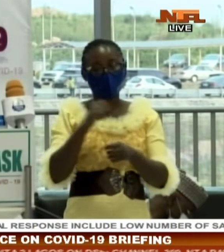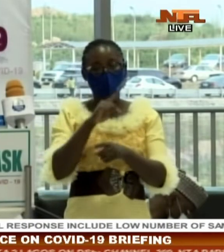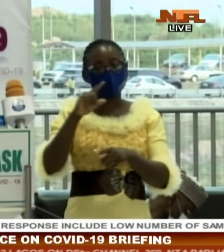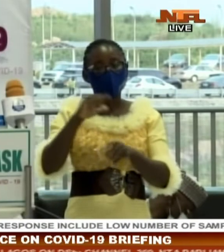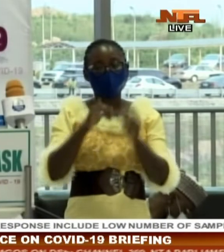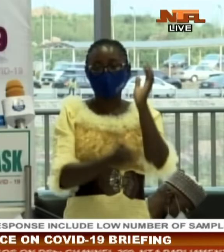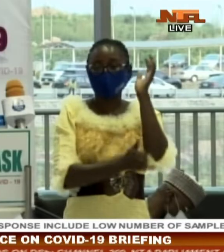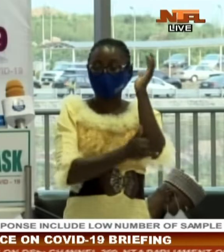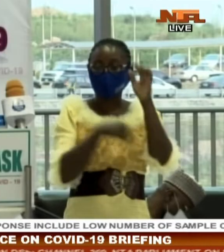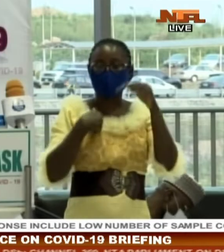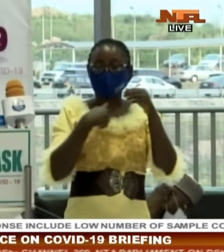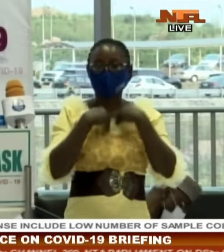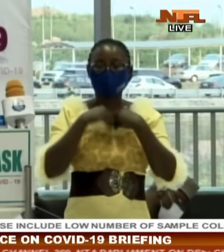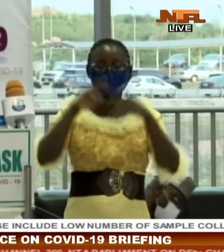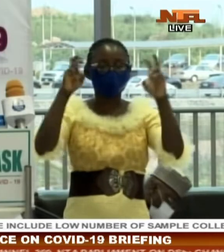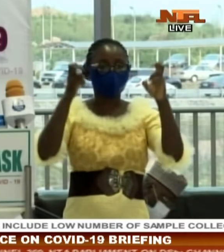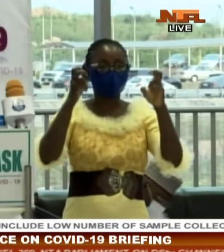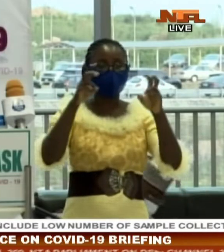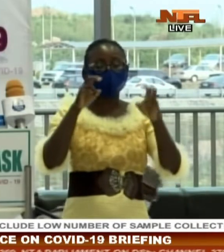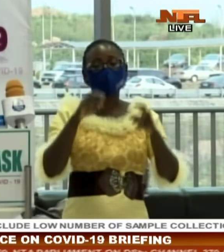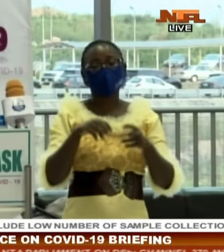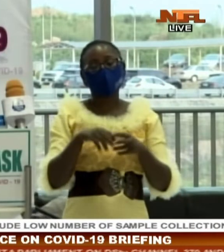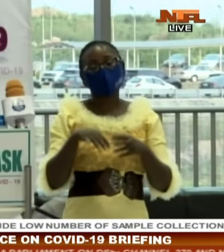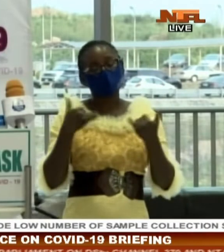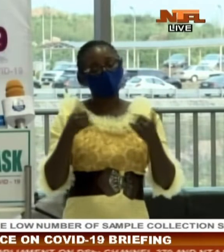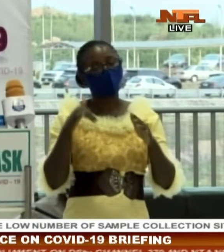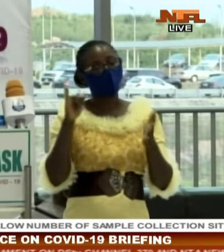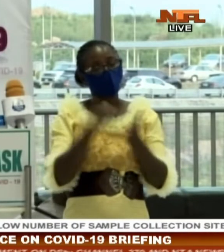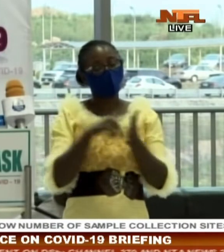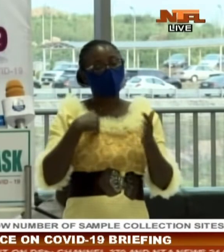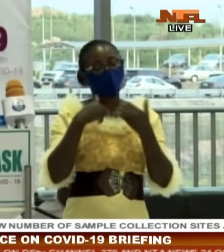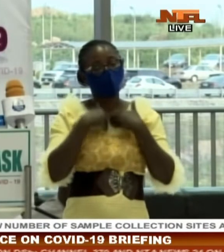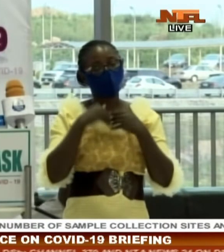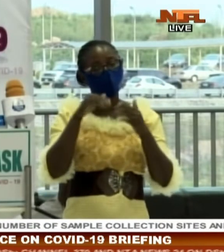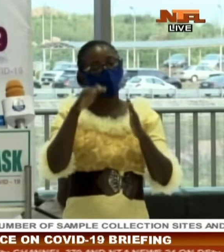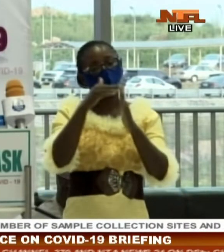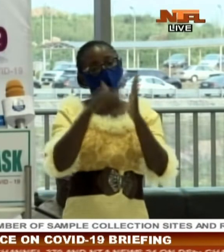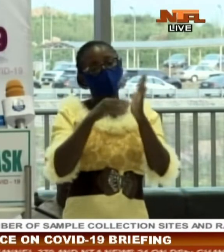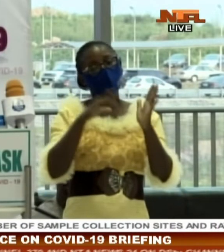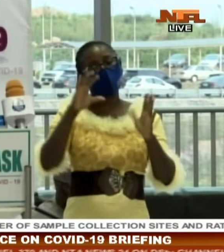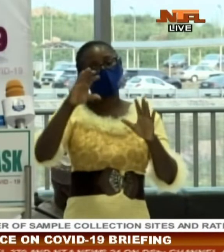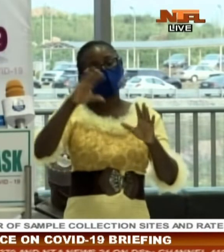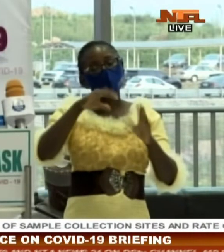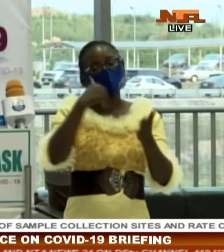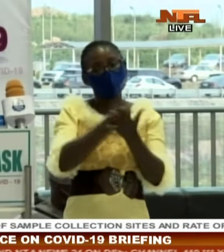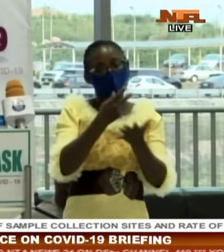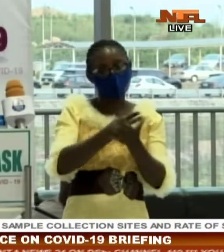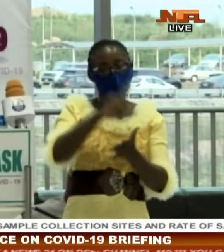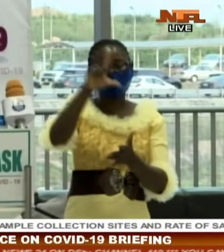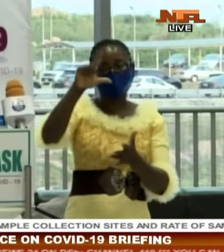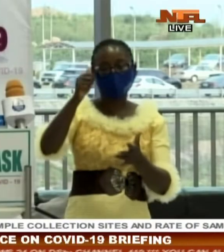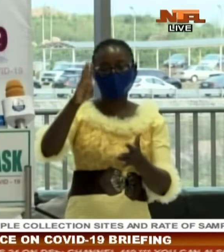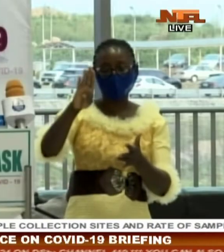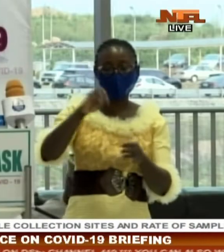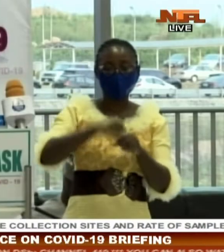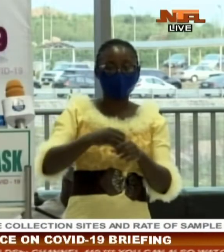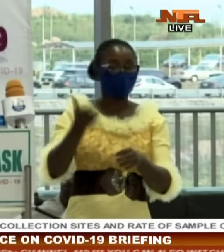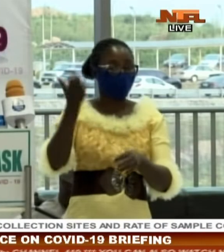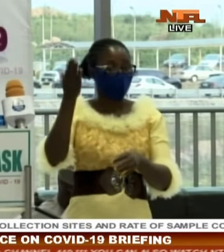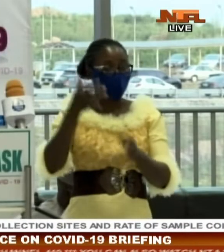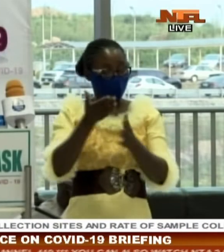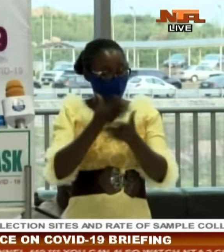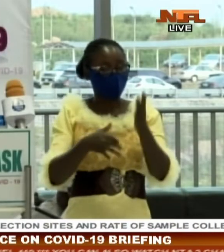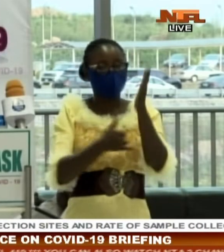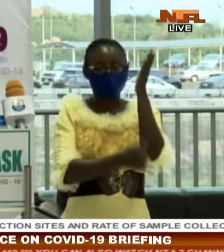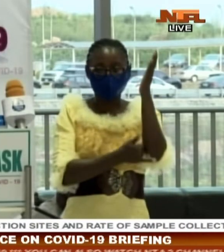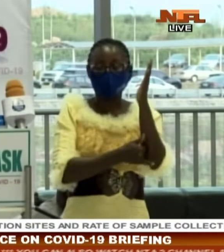issues with, and now that we have a list of accredited labs from some of those countries, and we also have assurance from the governments